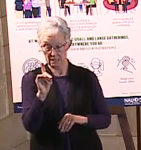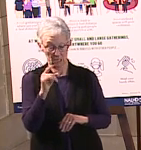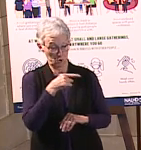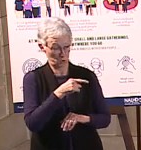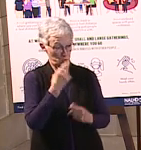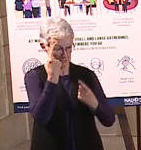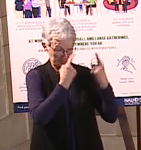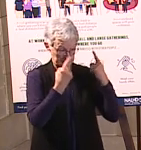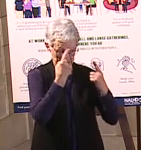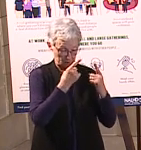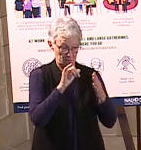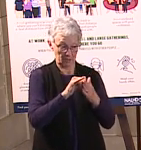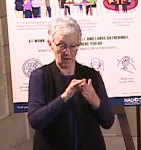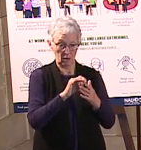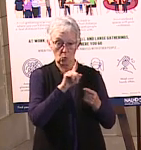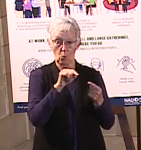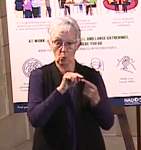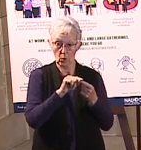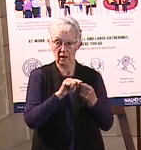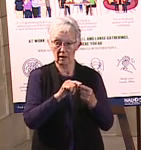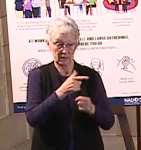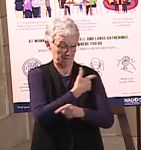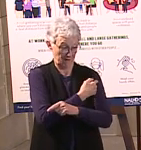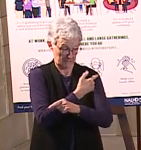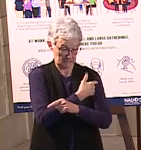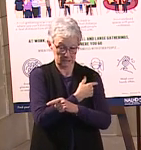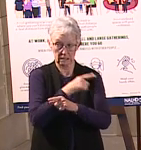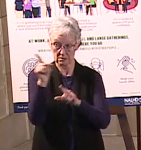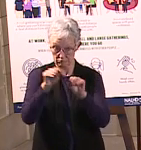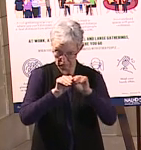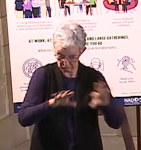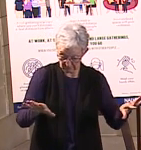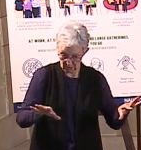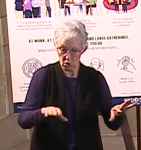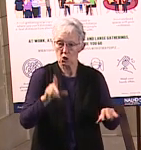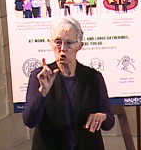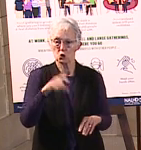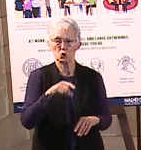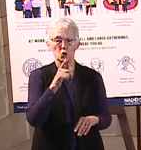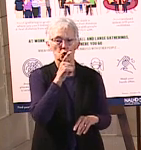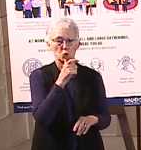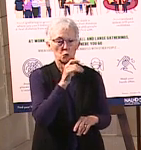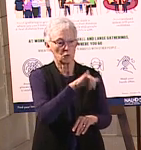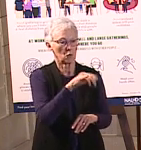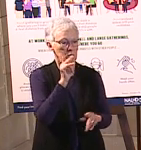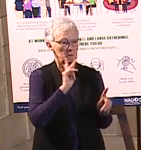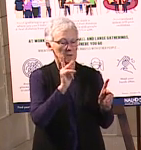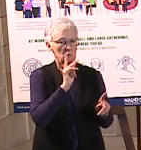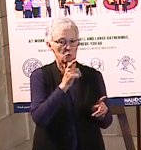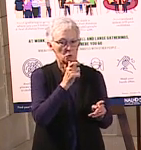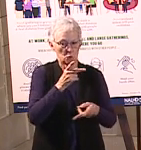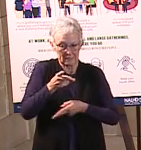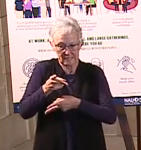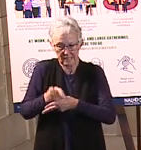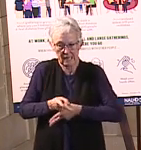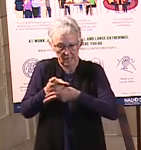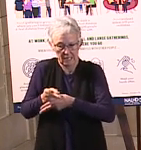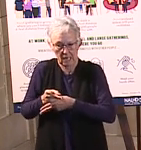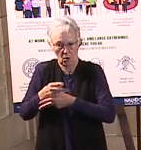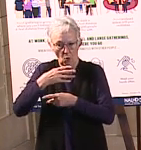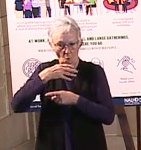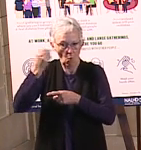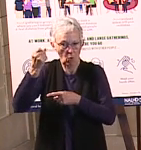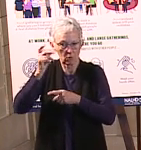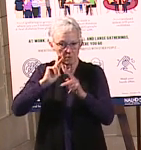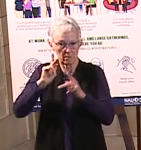to family members with disabilities and to be included in the priority list along with long-term care facilities? So